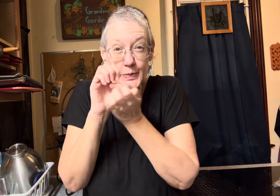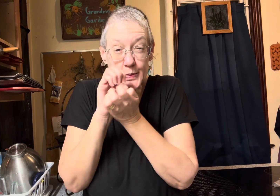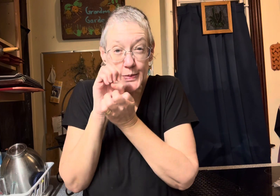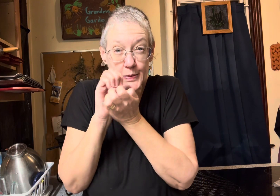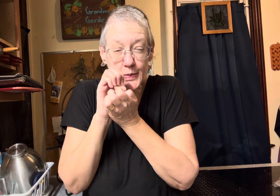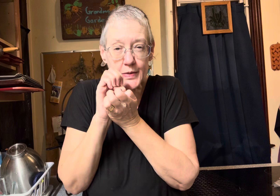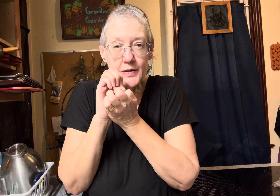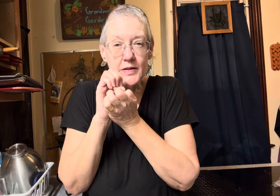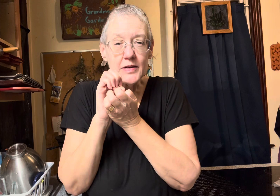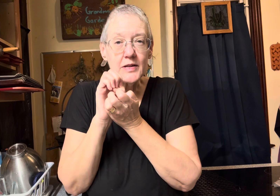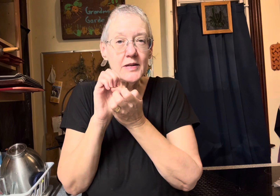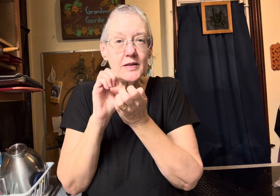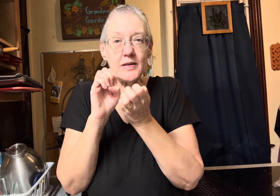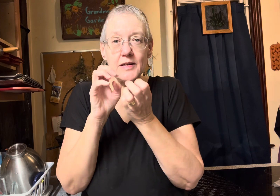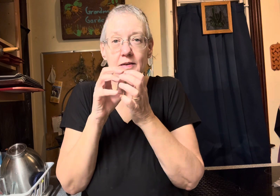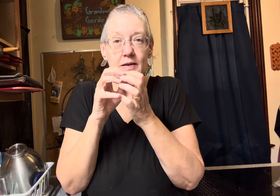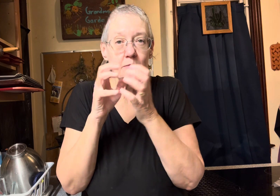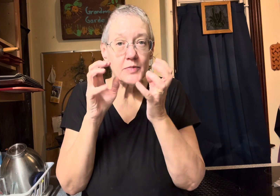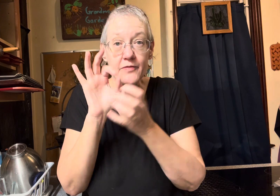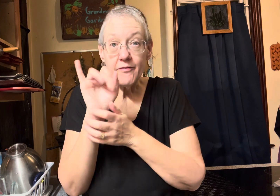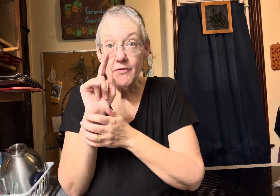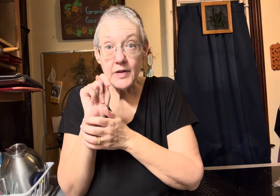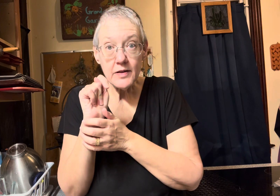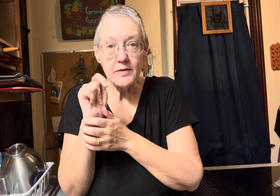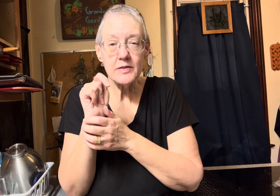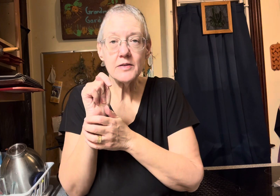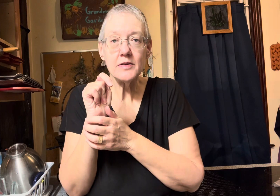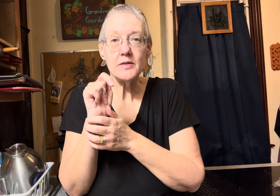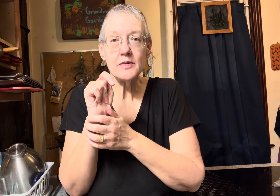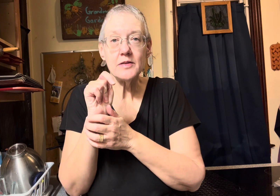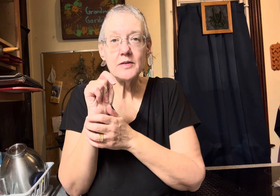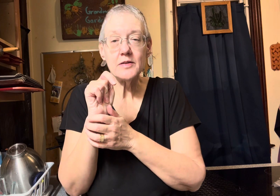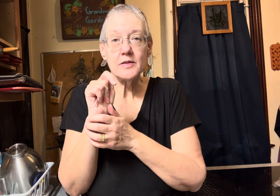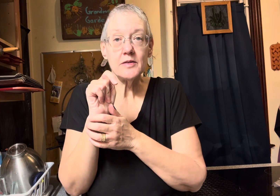it's ground, how much fat content it has.